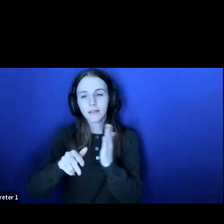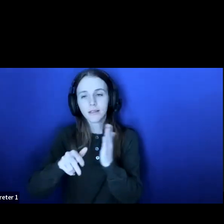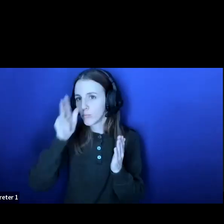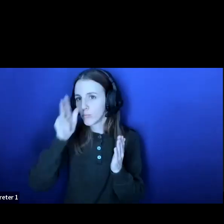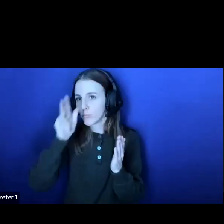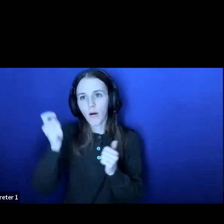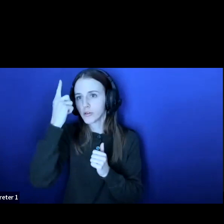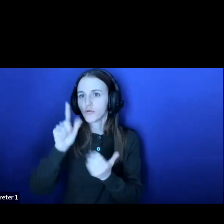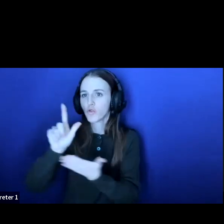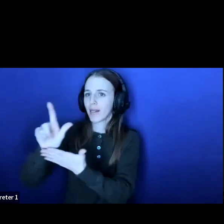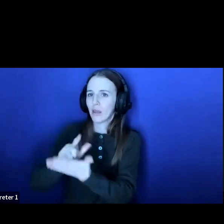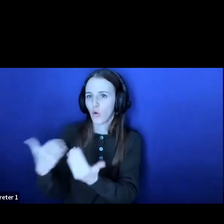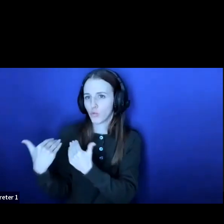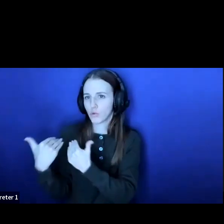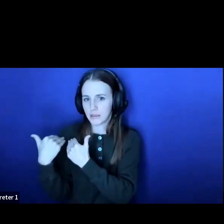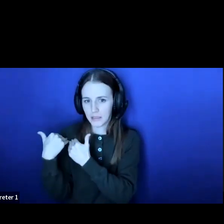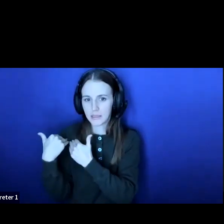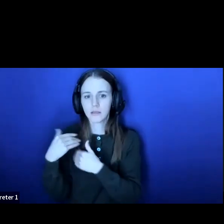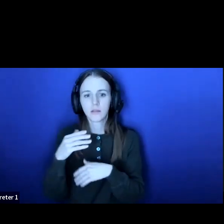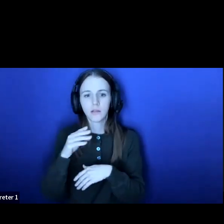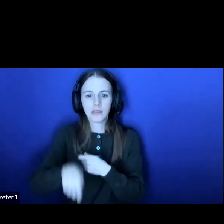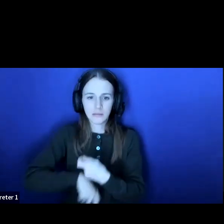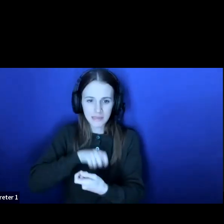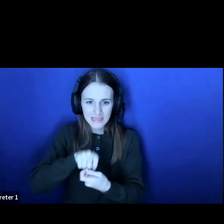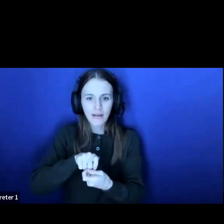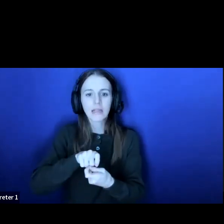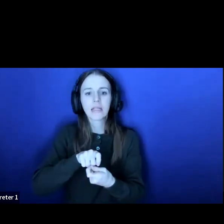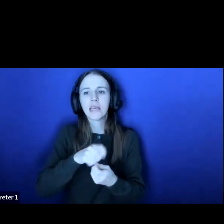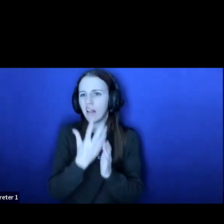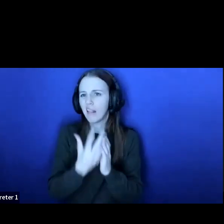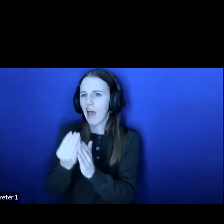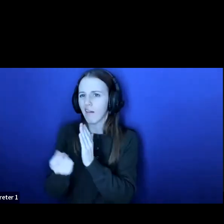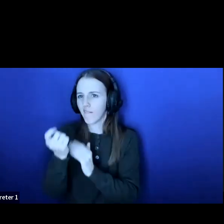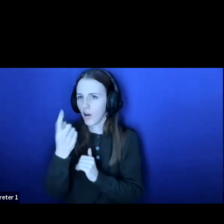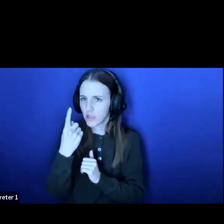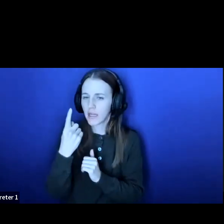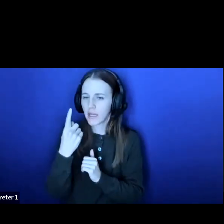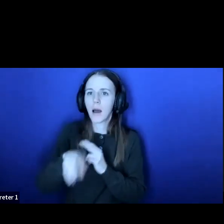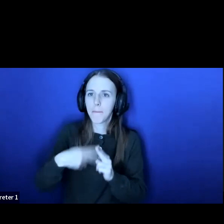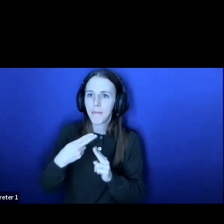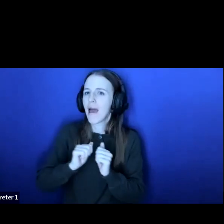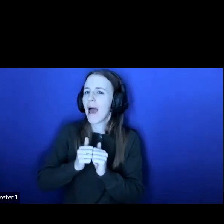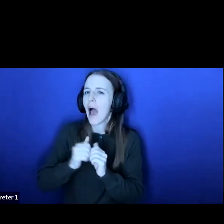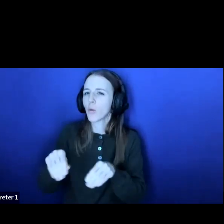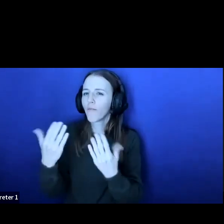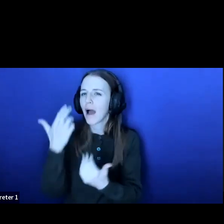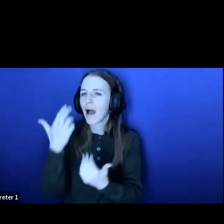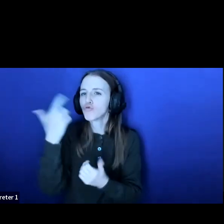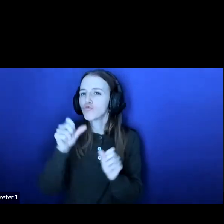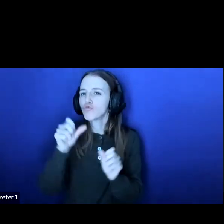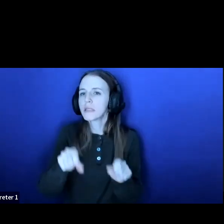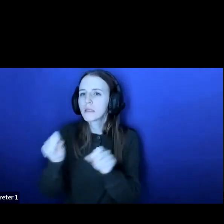legal responsibilities. Specifically, the paper highlighted about the lack of understanding of how to provide reasonable accommodations